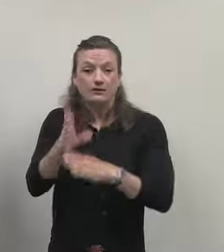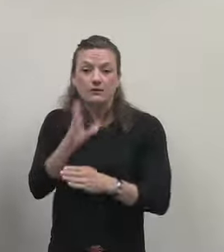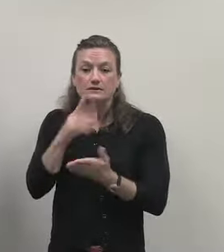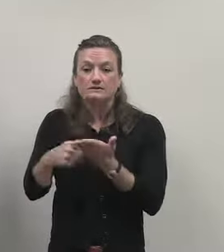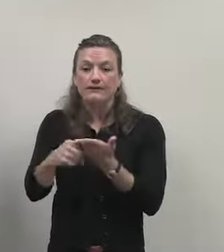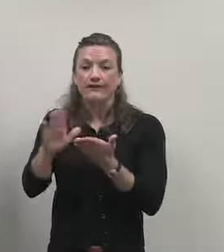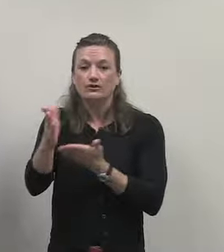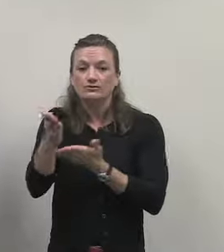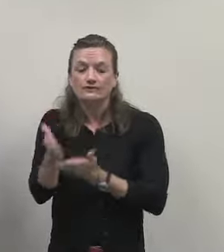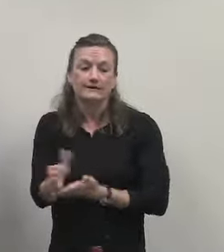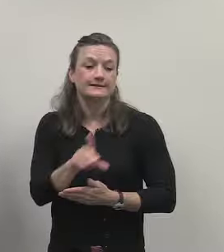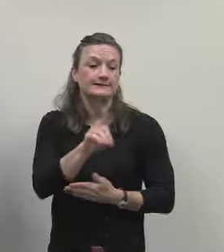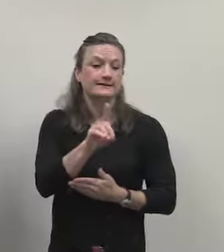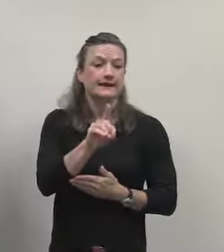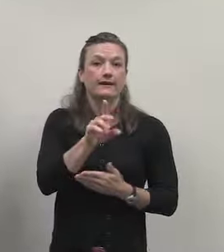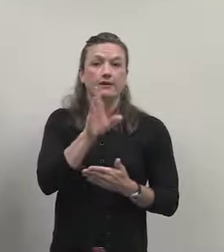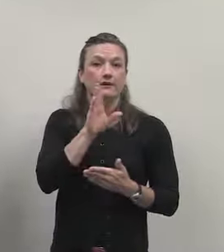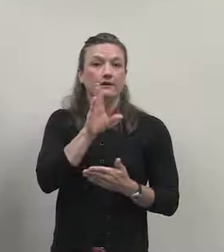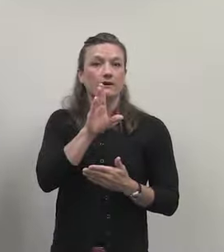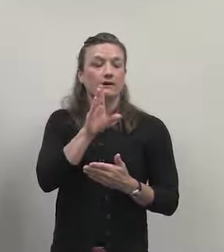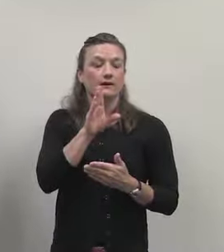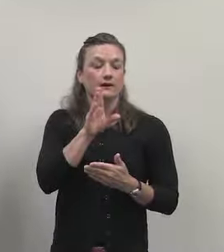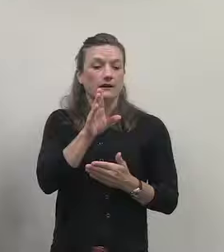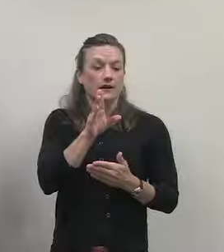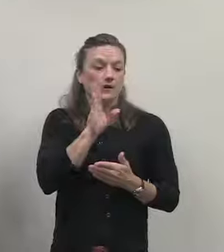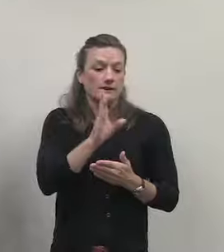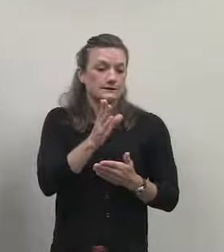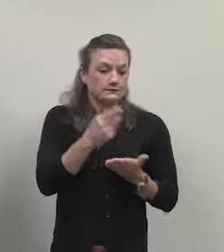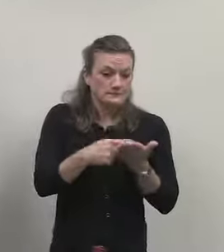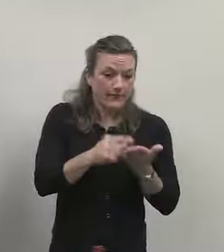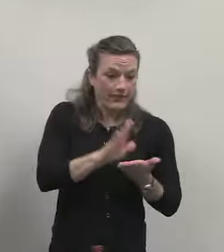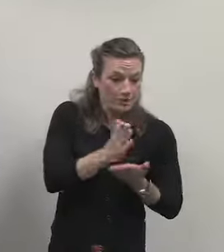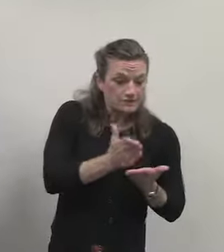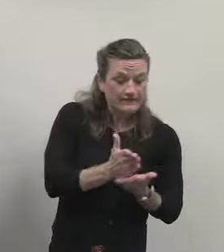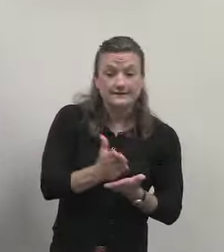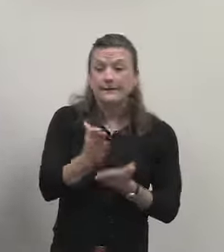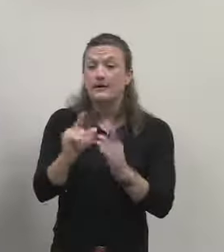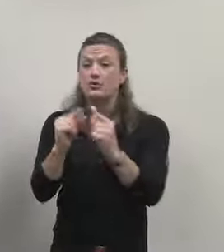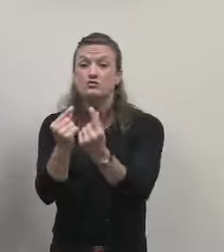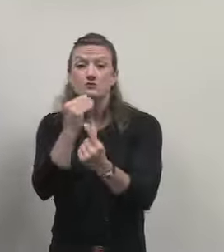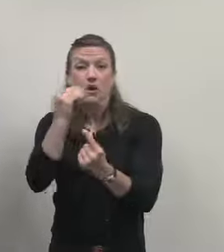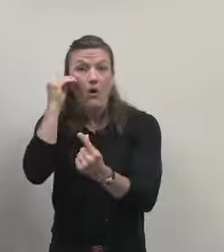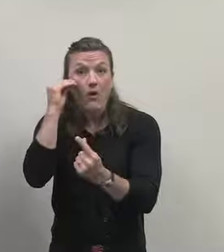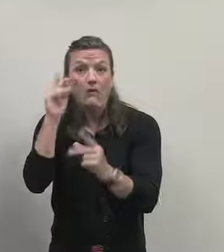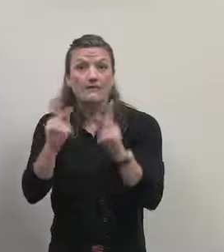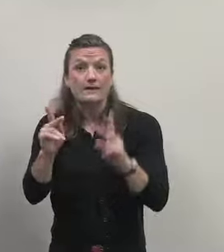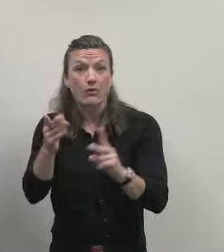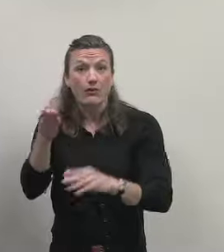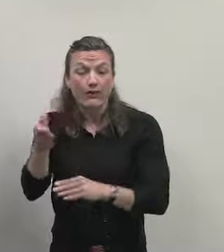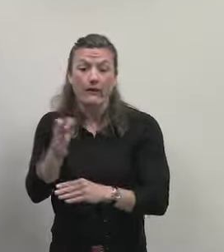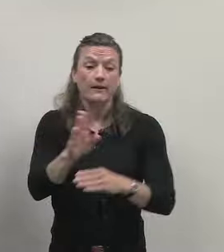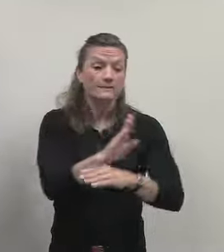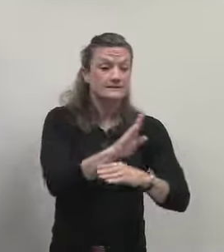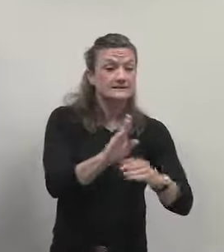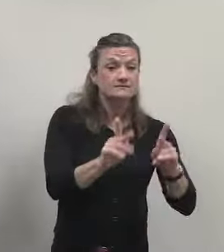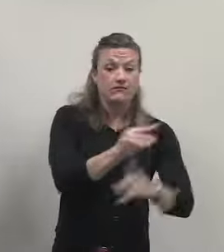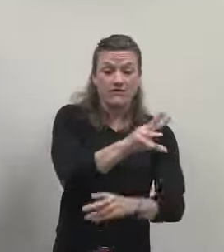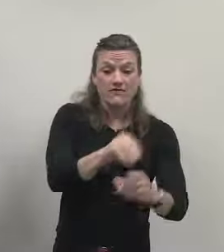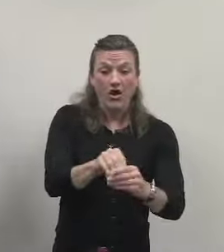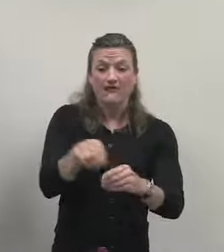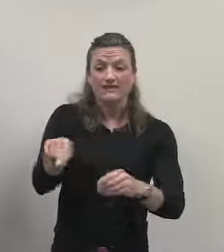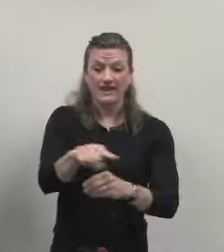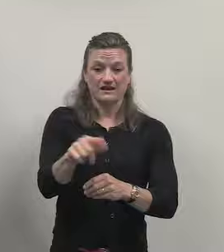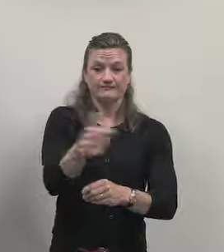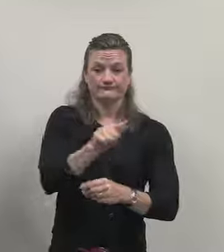DD counselor will talk about their services, there may be some group home people there may be some business people there, and